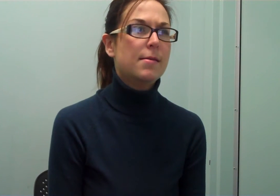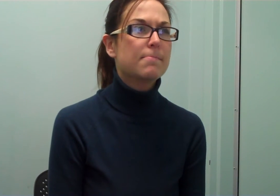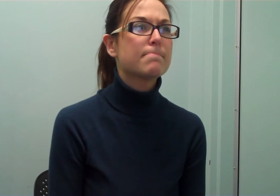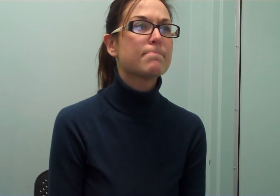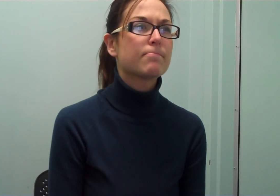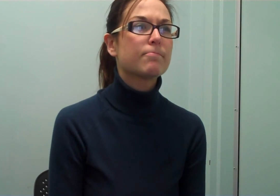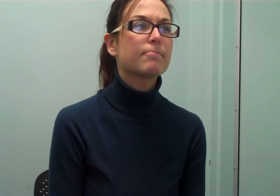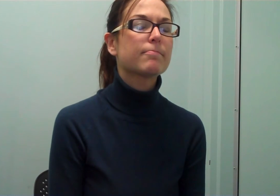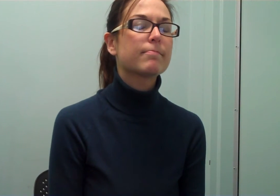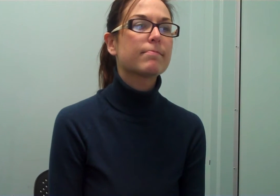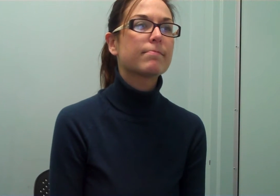that.